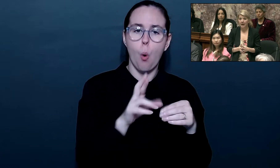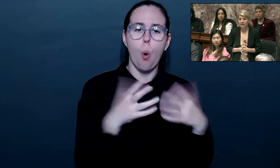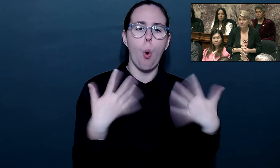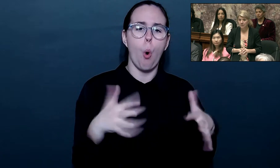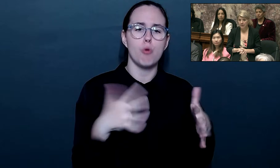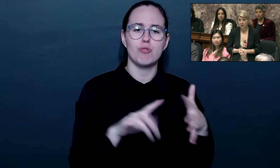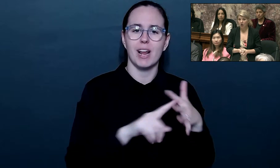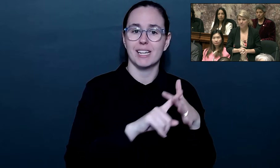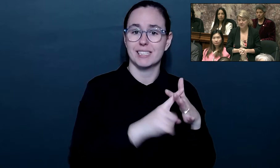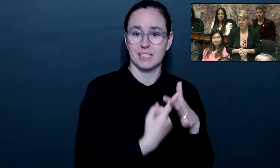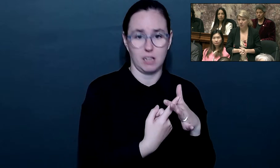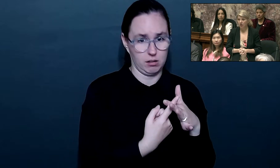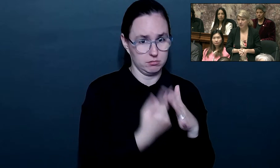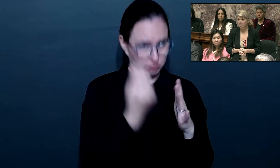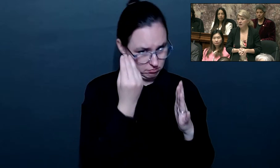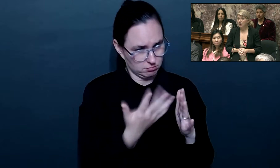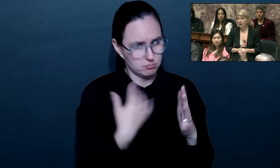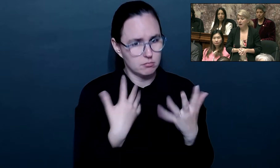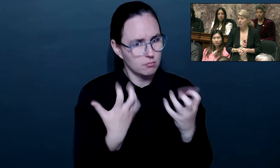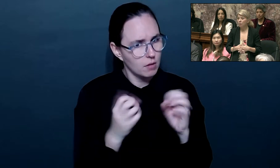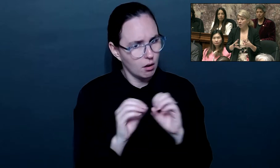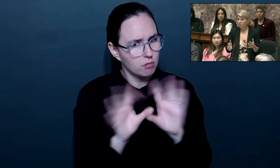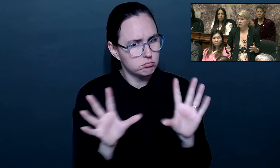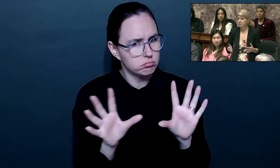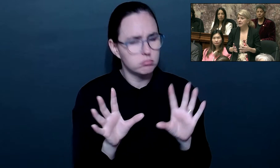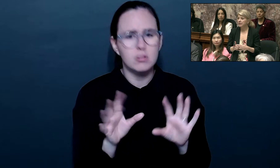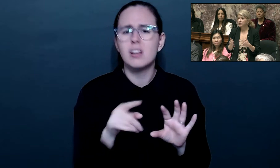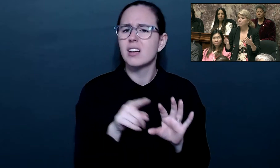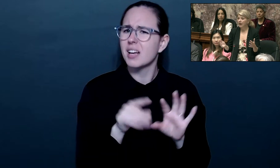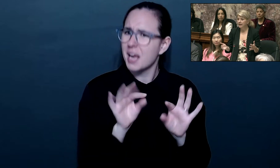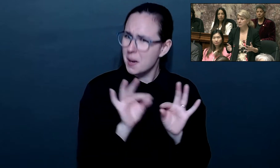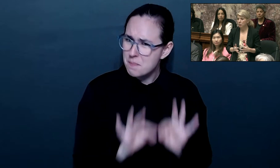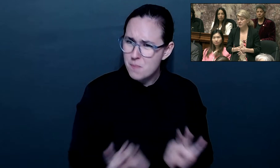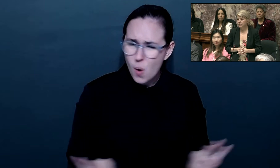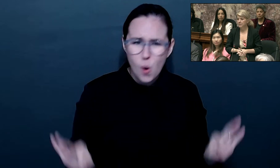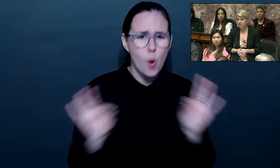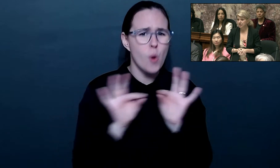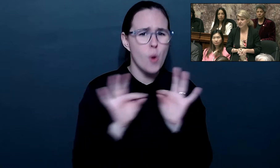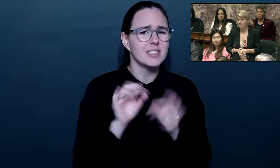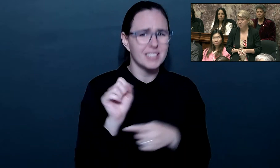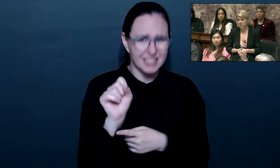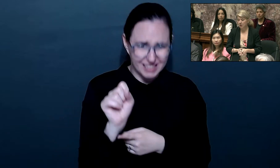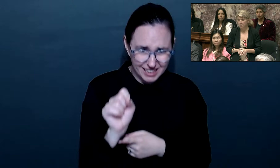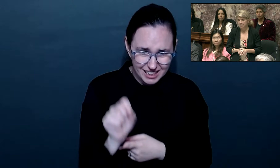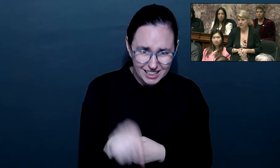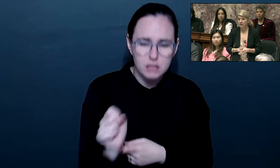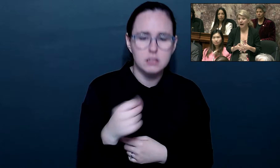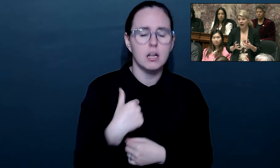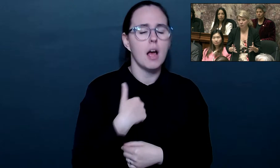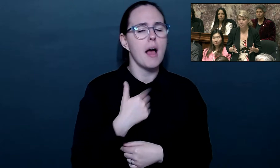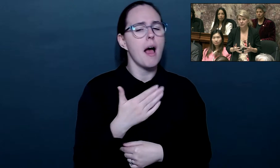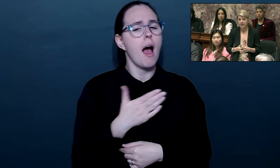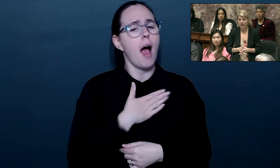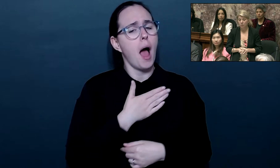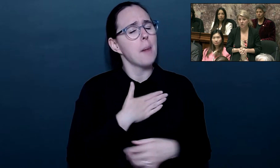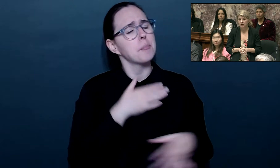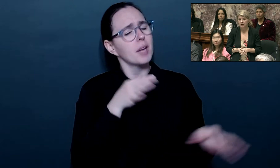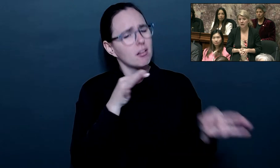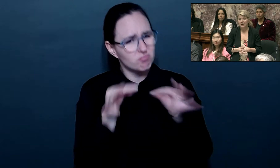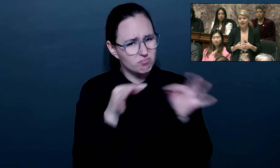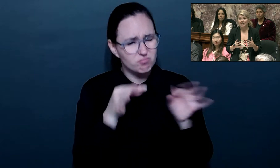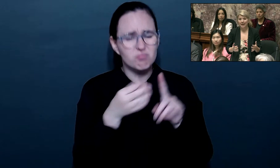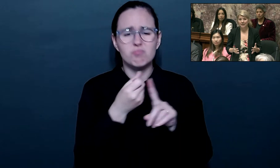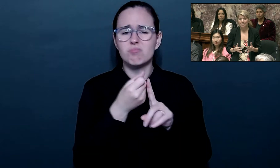work with any of the member opposite on what we're doing and providing more information to the members opposite on how we're doing that